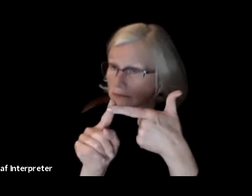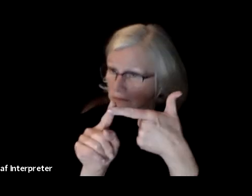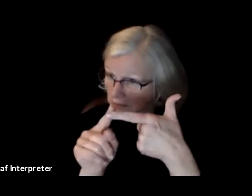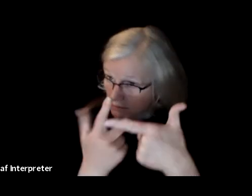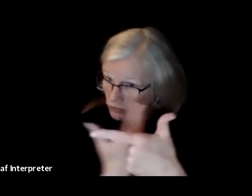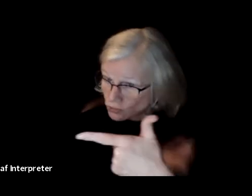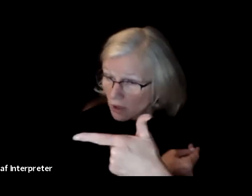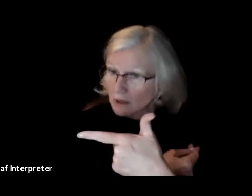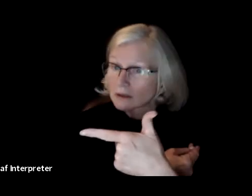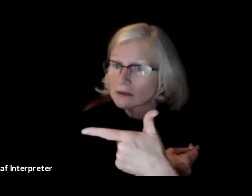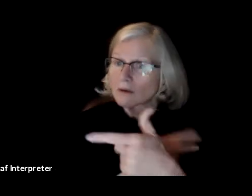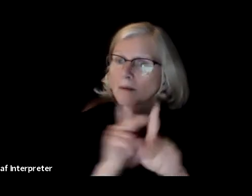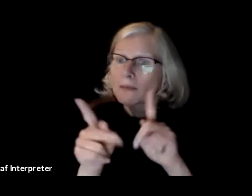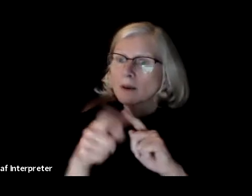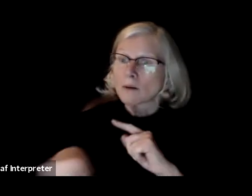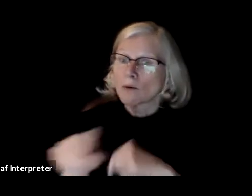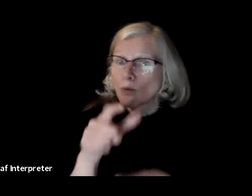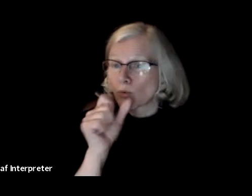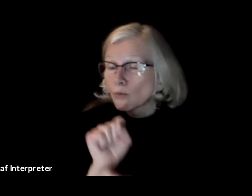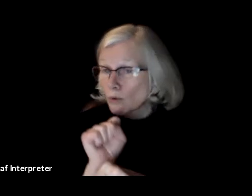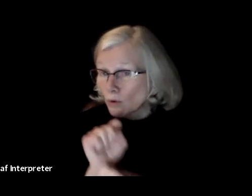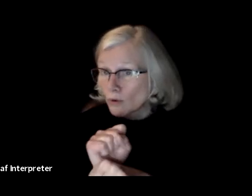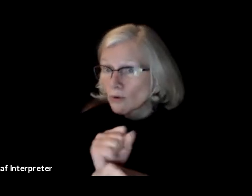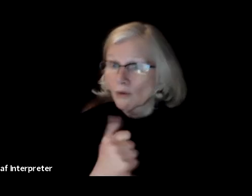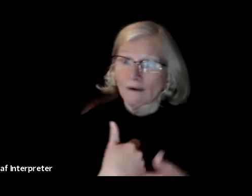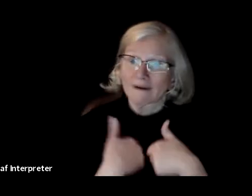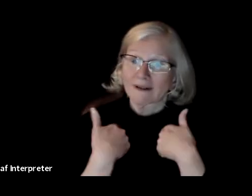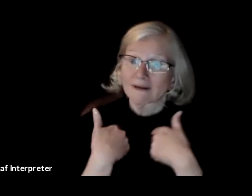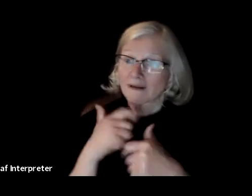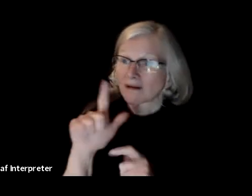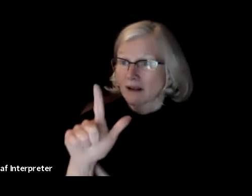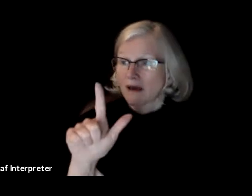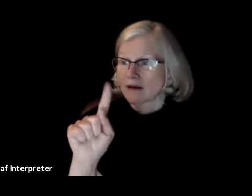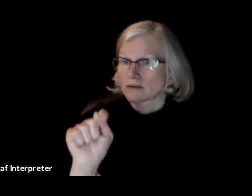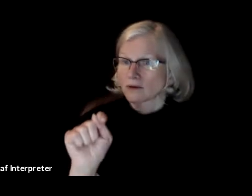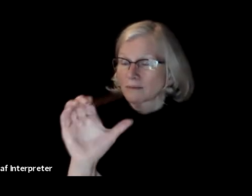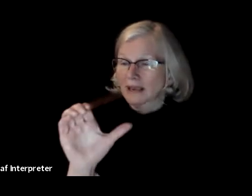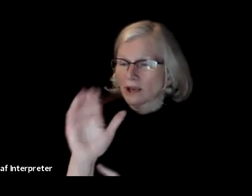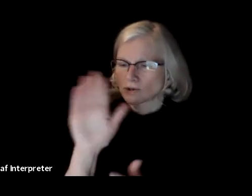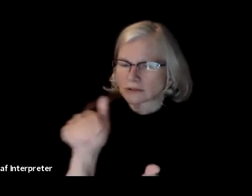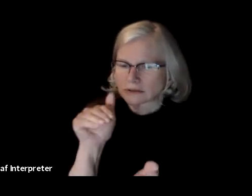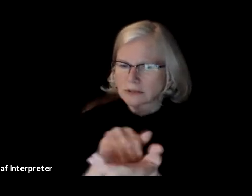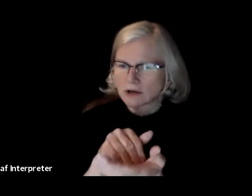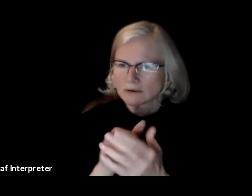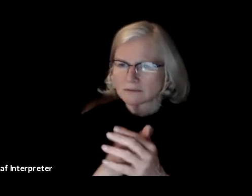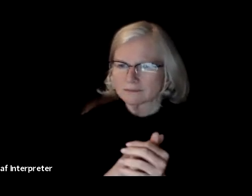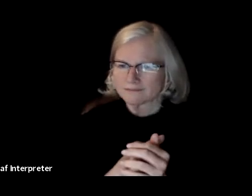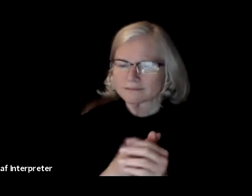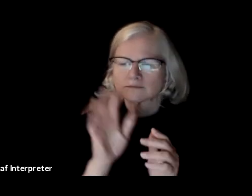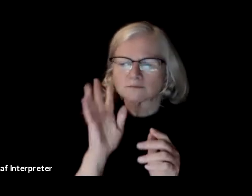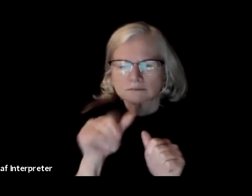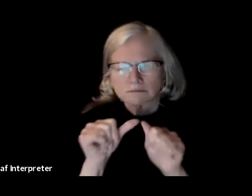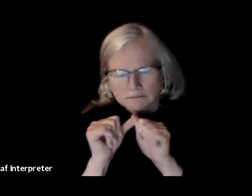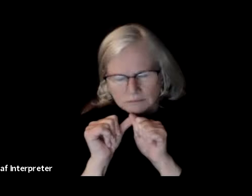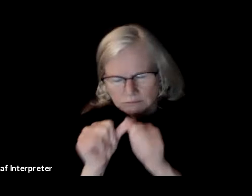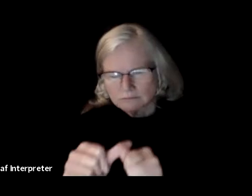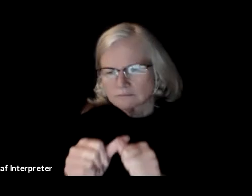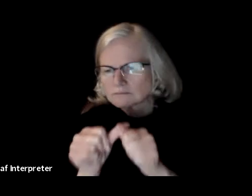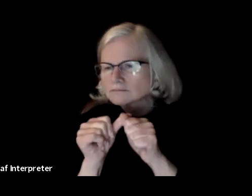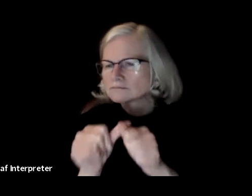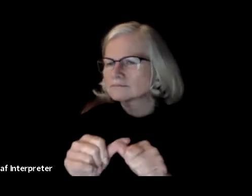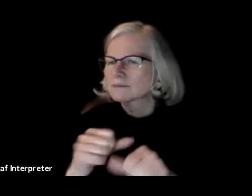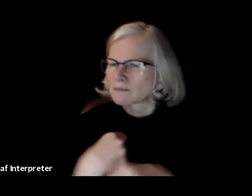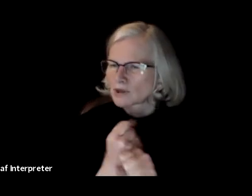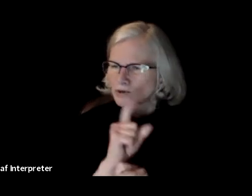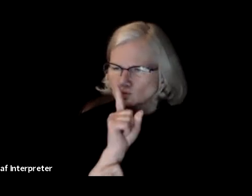be an ongoing need and an ongoing program to make sure that those vaccinations are available